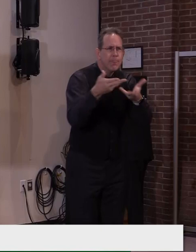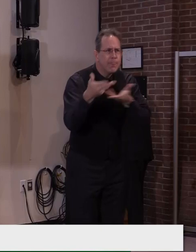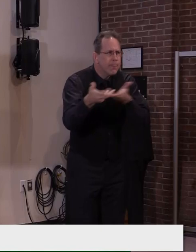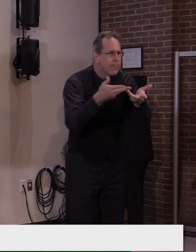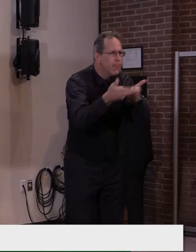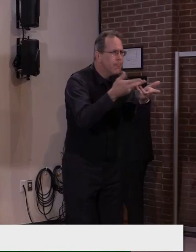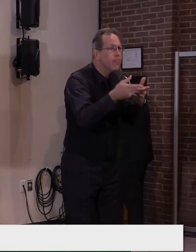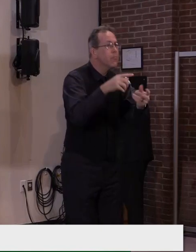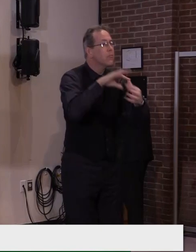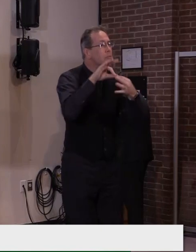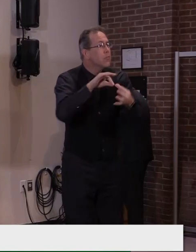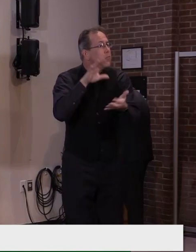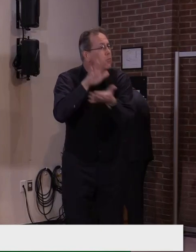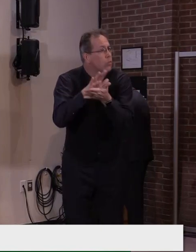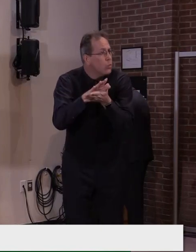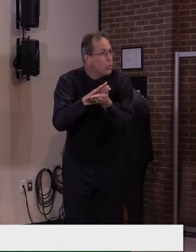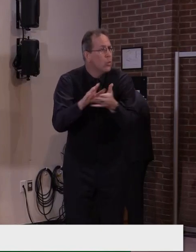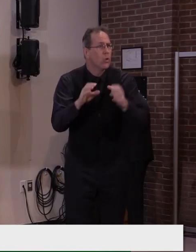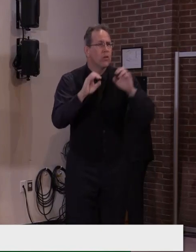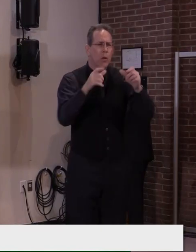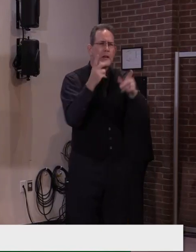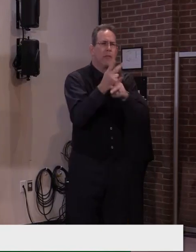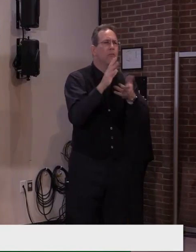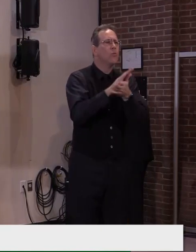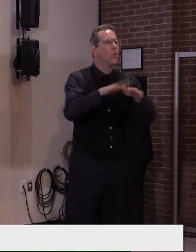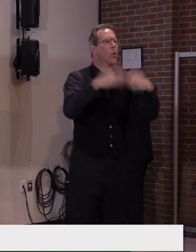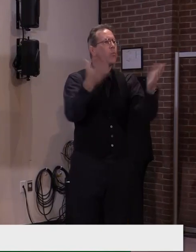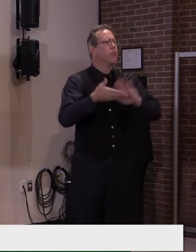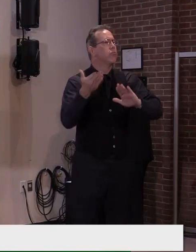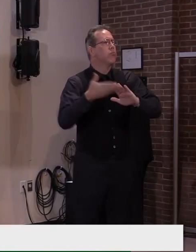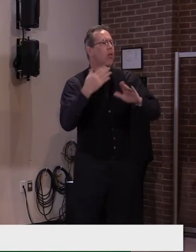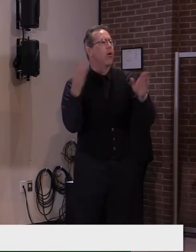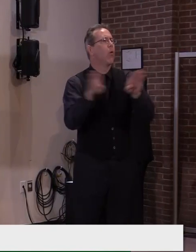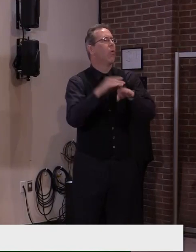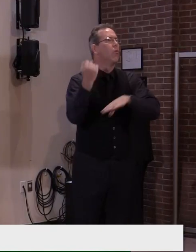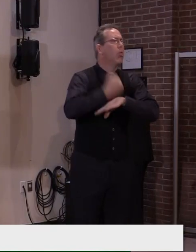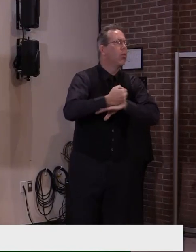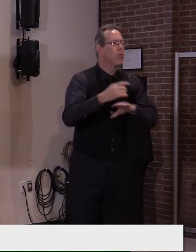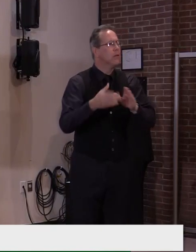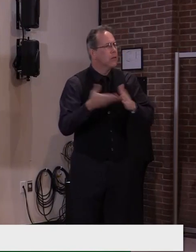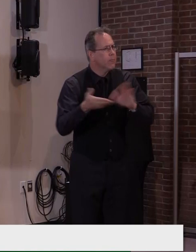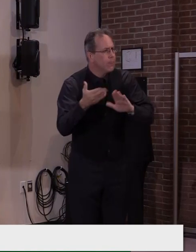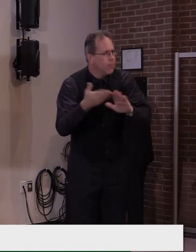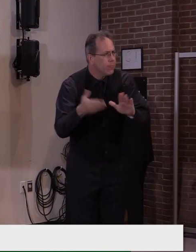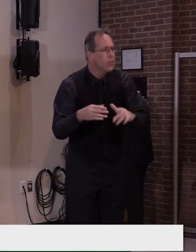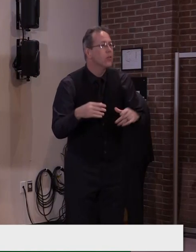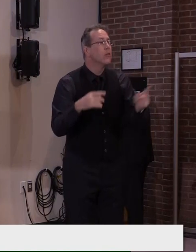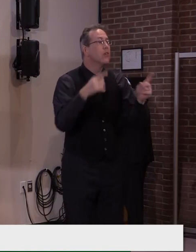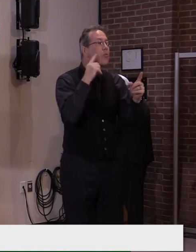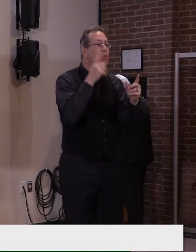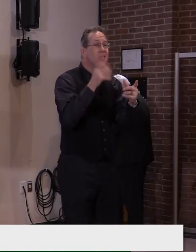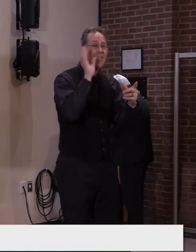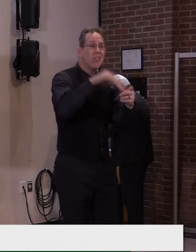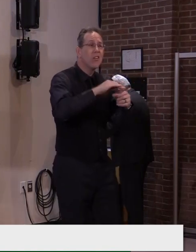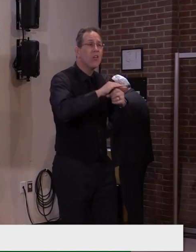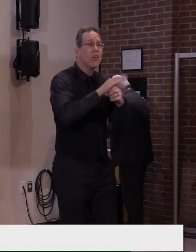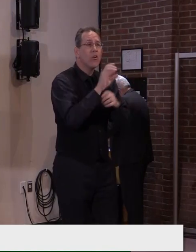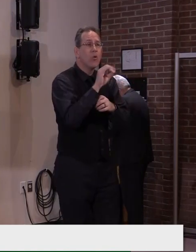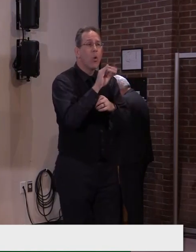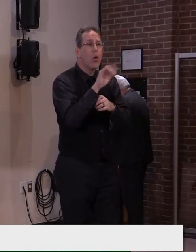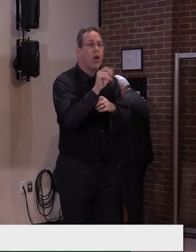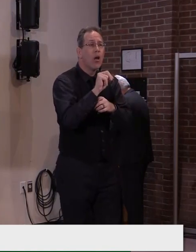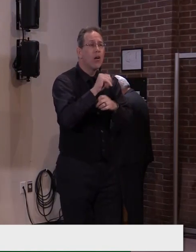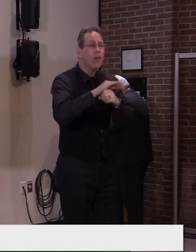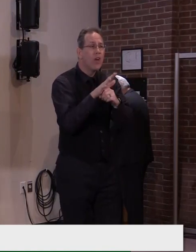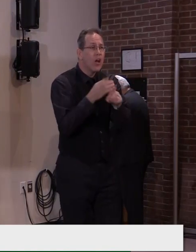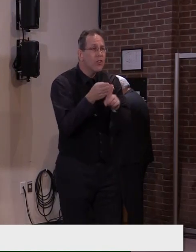open. Even with Omicron, we have the tools we need so we don't have to fall back to the mandates